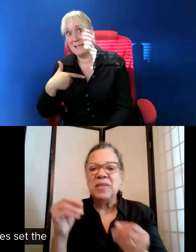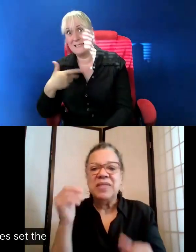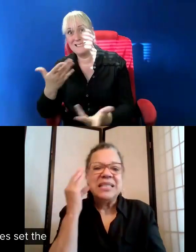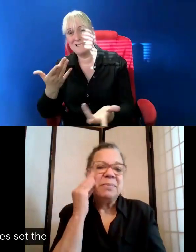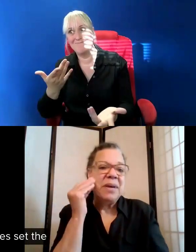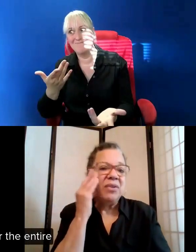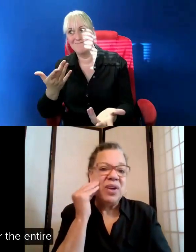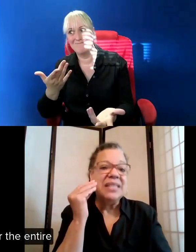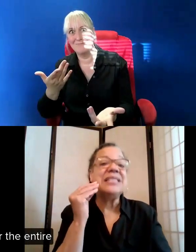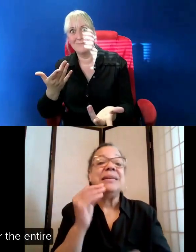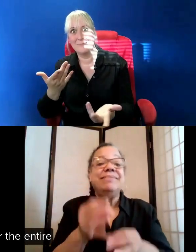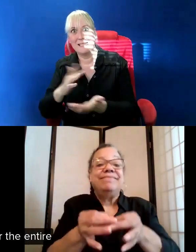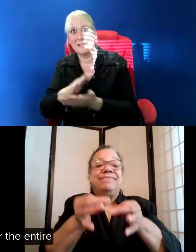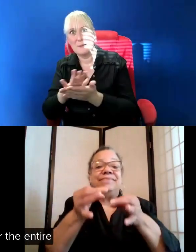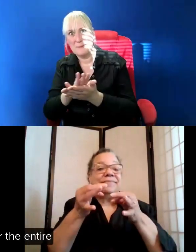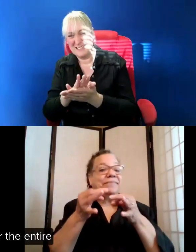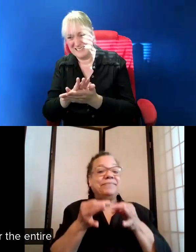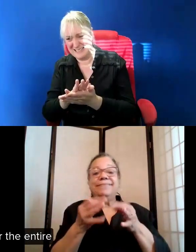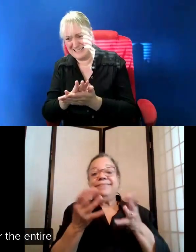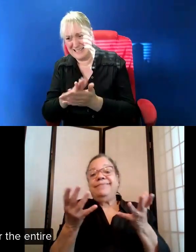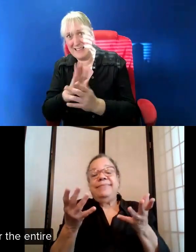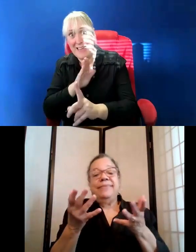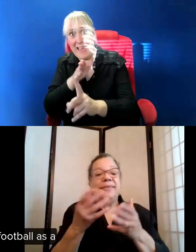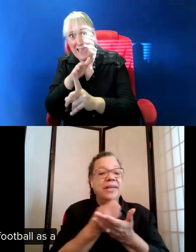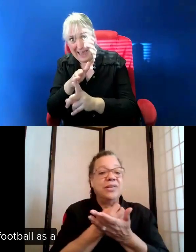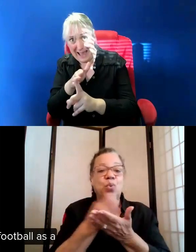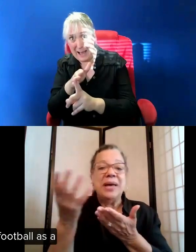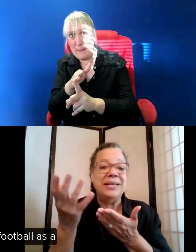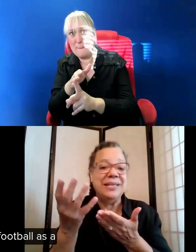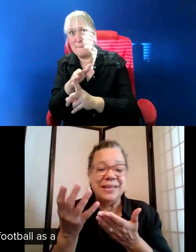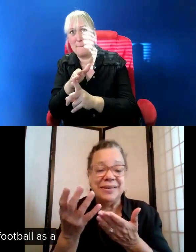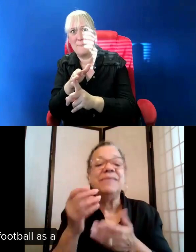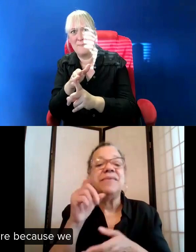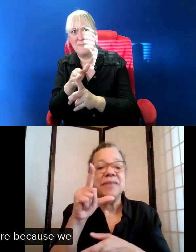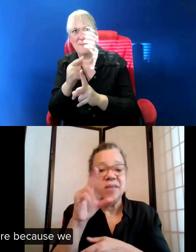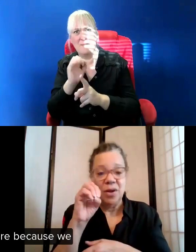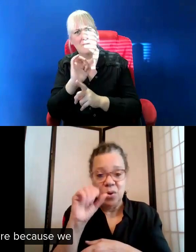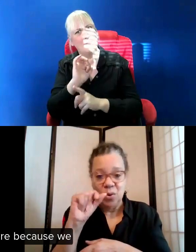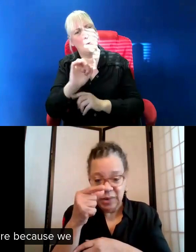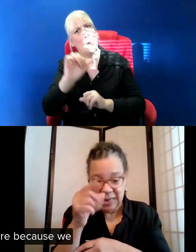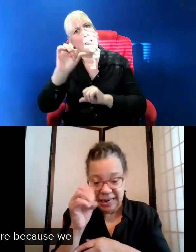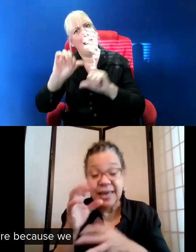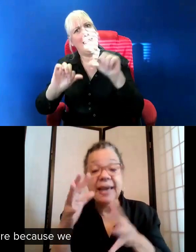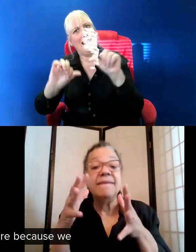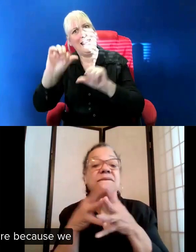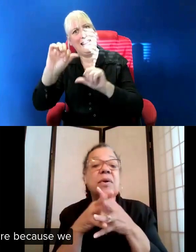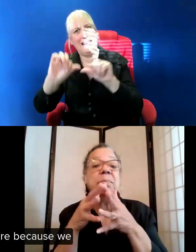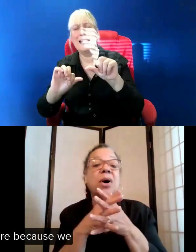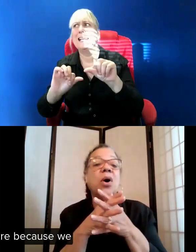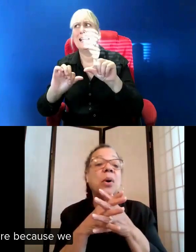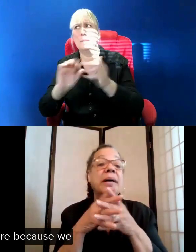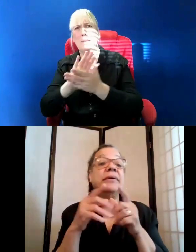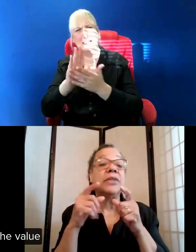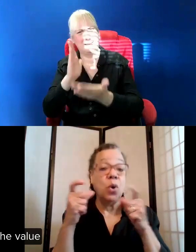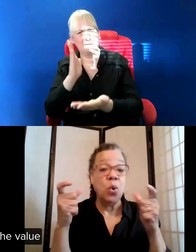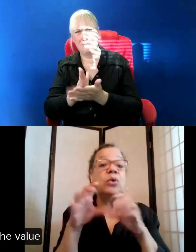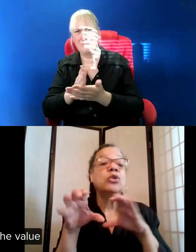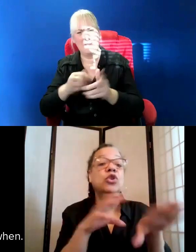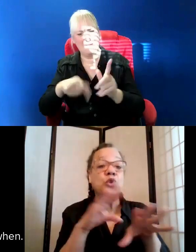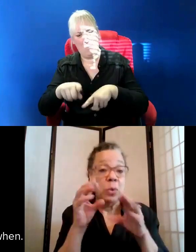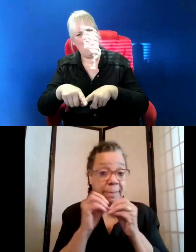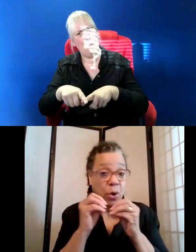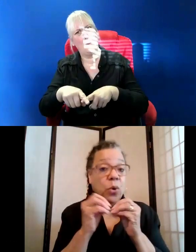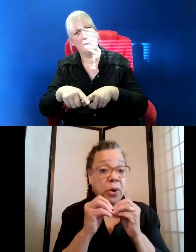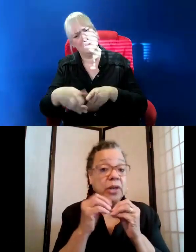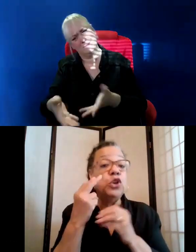really does set the intention for the entire league and football as a whole to do more, because we can see the value